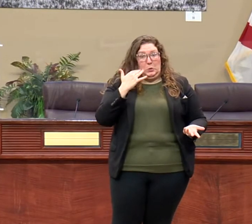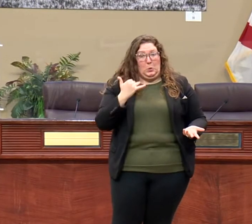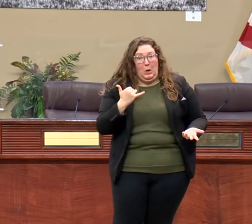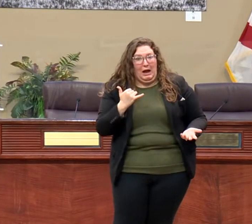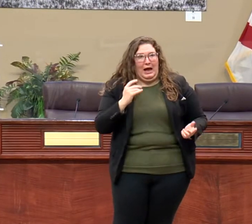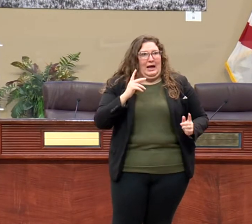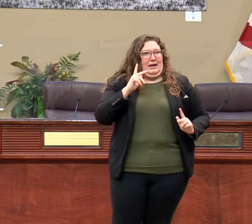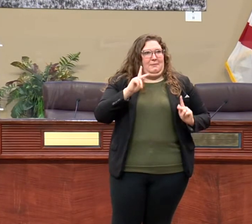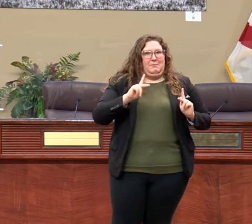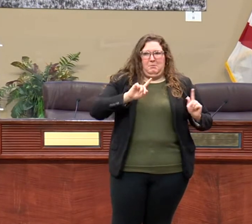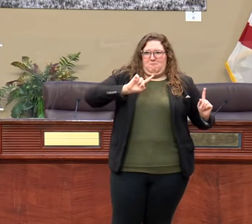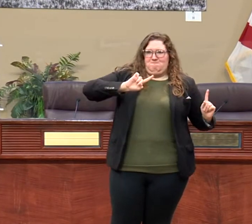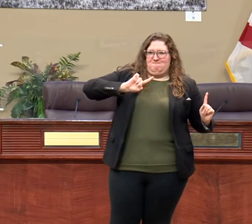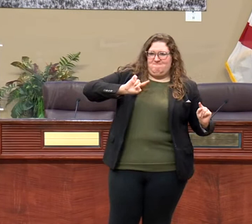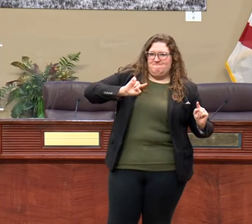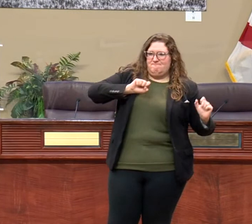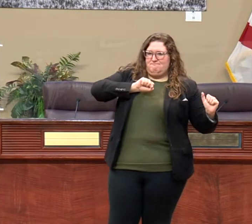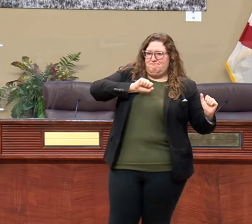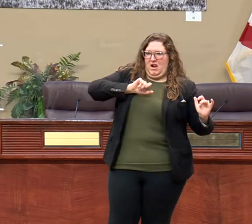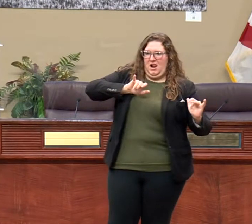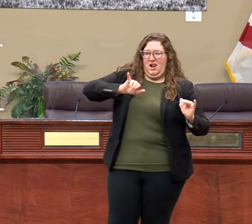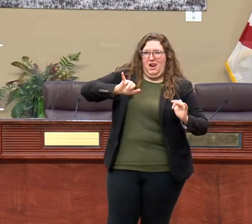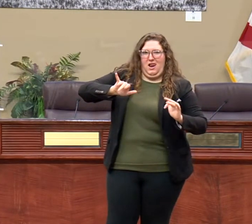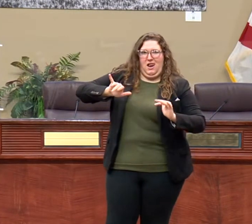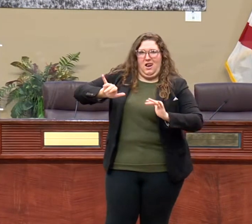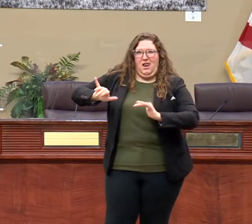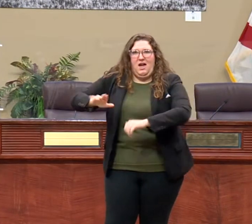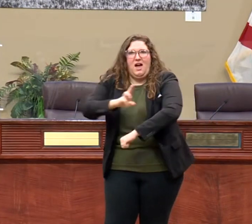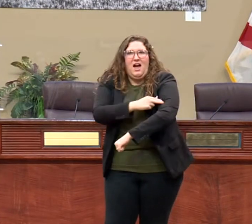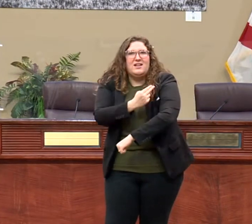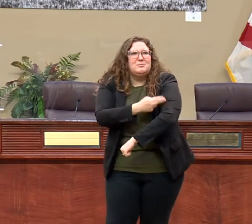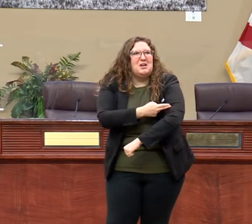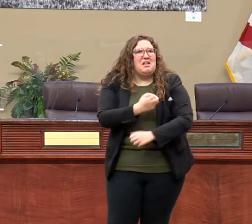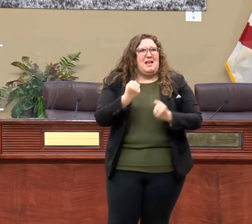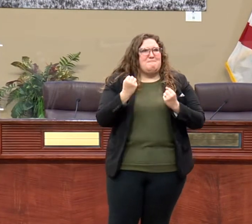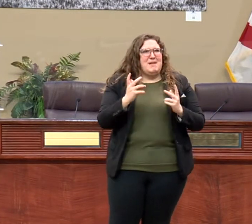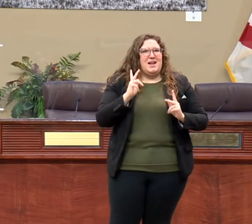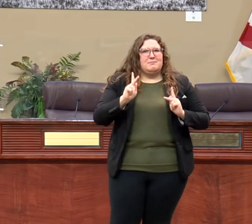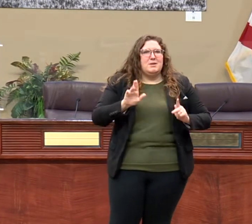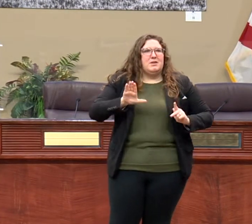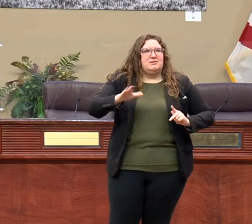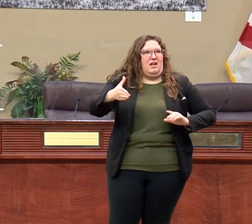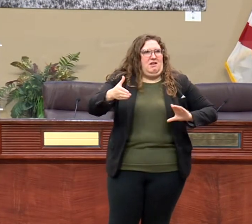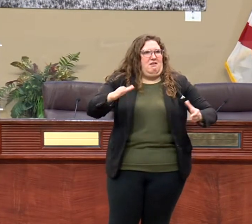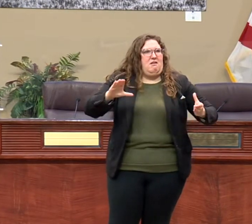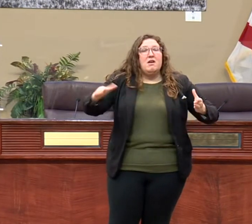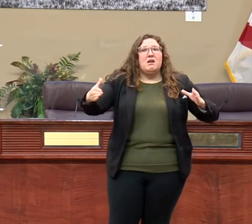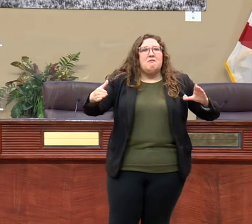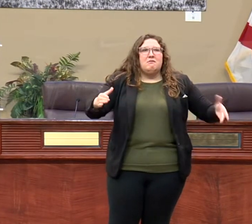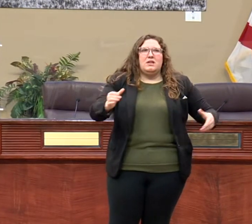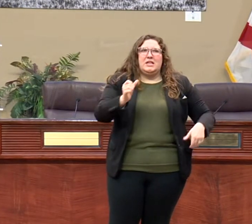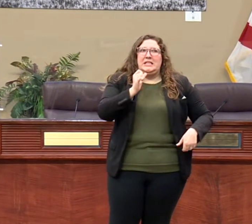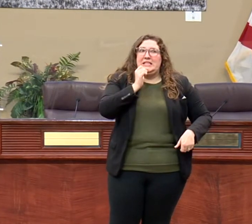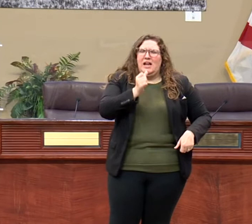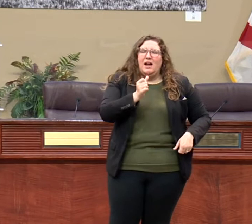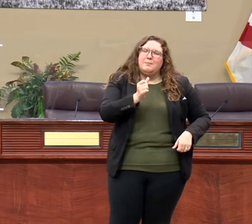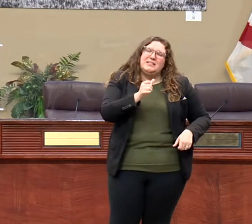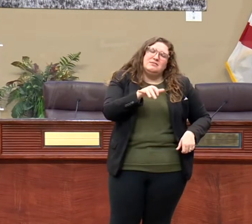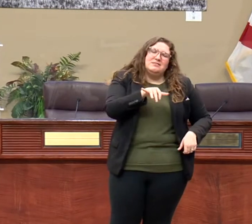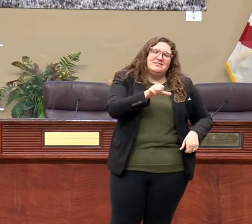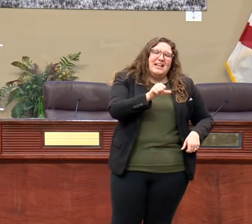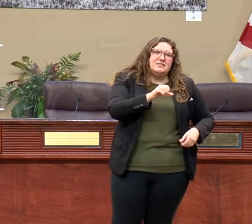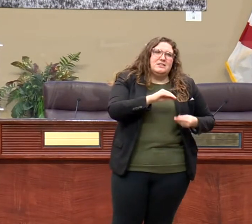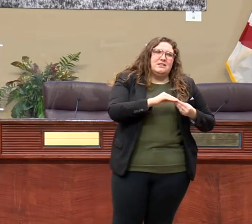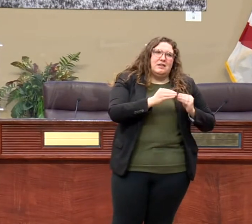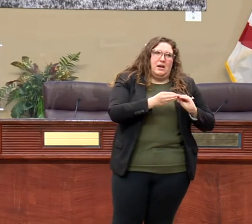and otherwise as significant as perhaps what they could be is because people